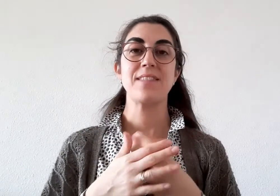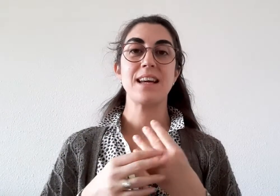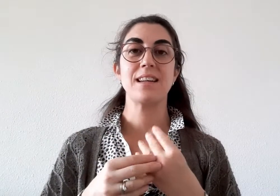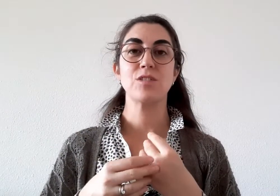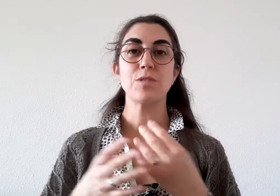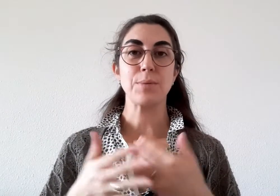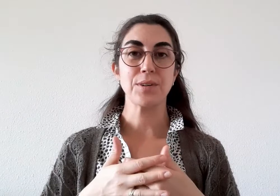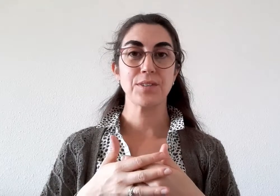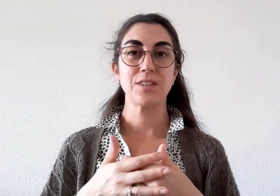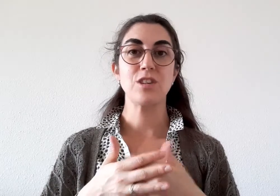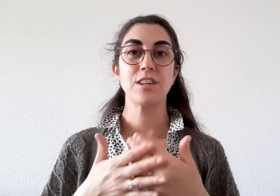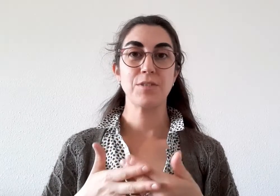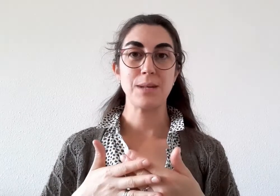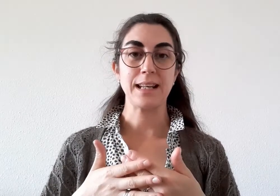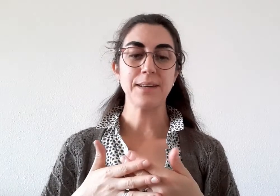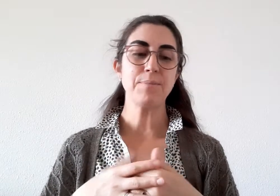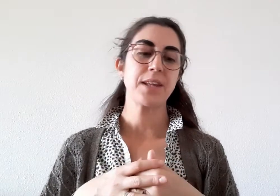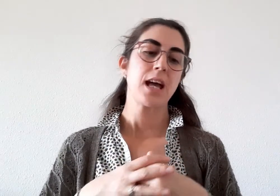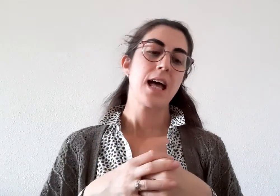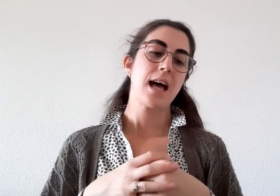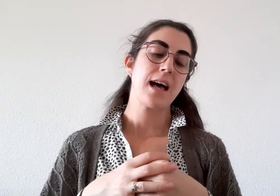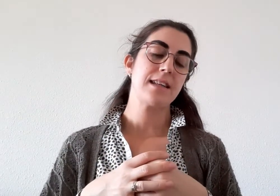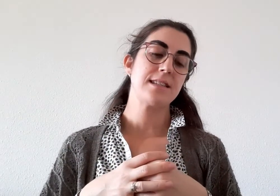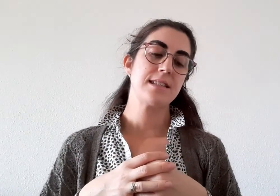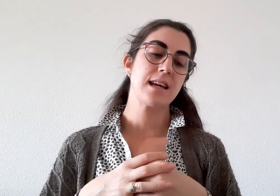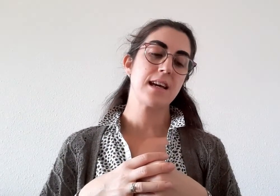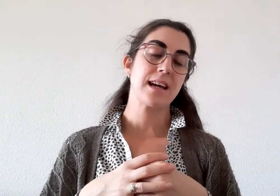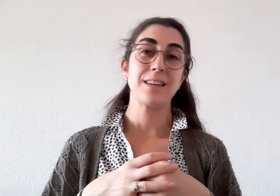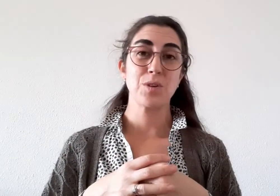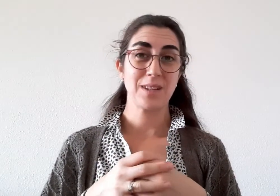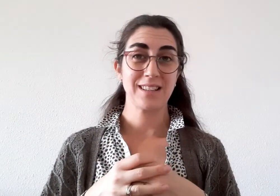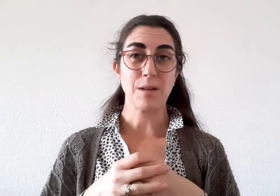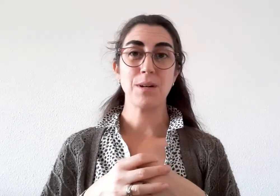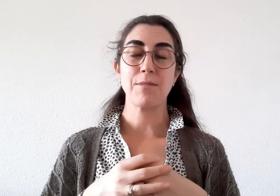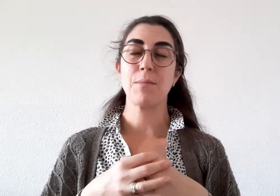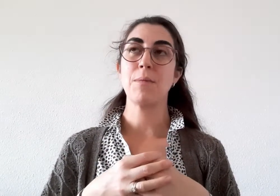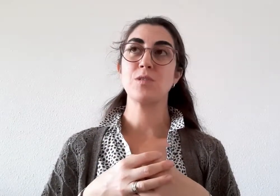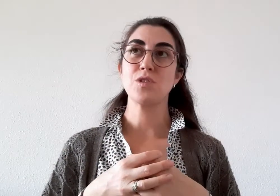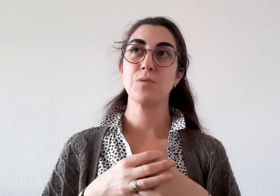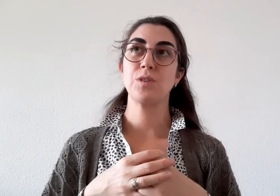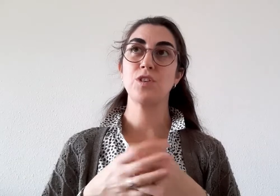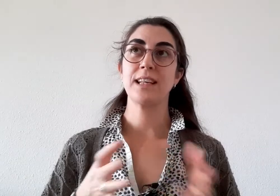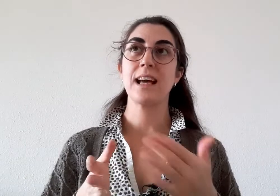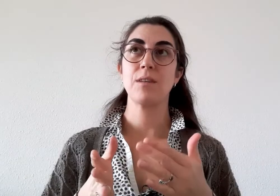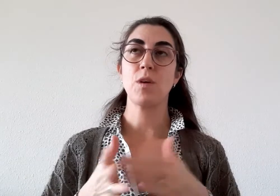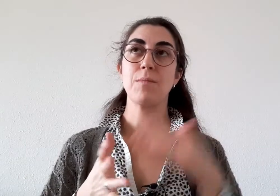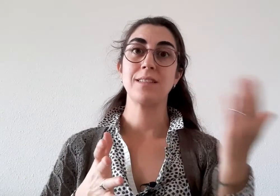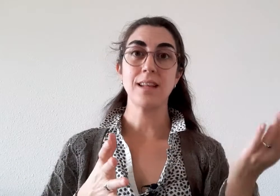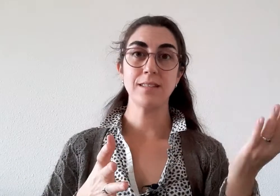their storybooks and looking for meaning. And I can give you an example. I remember my daughter was looking at one of my son's